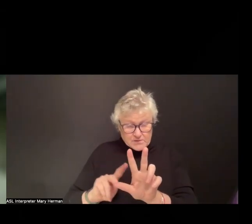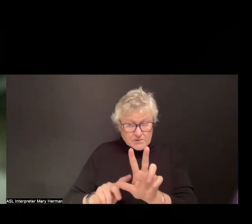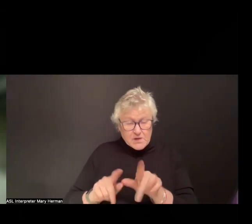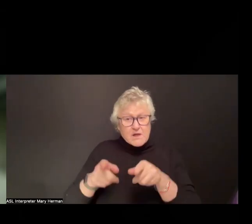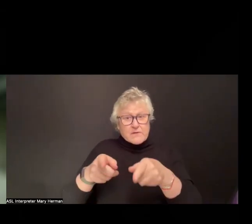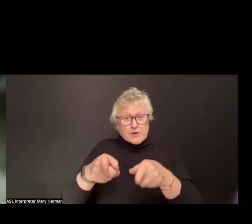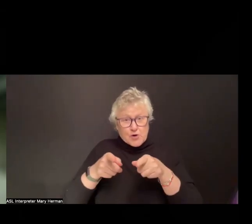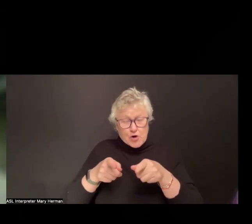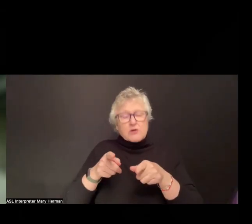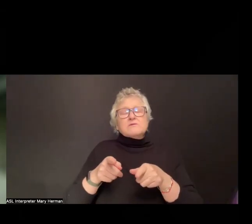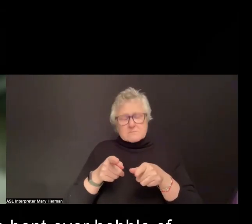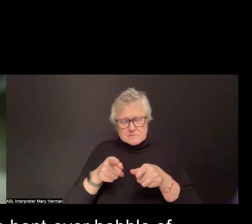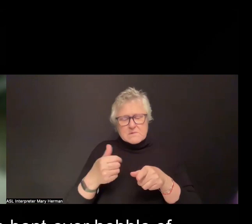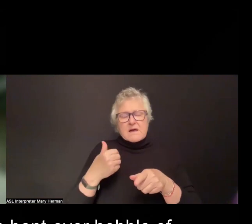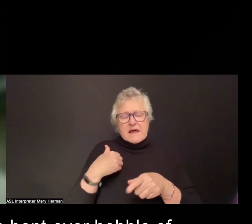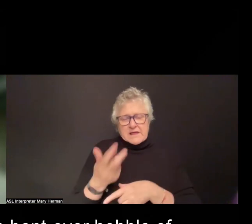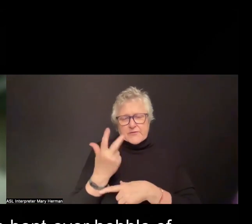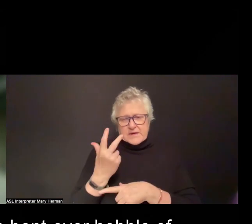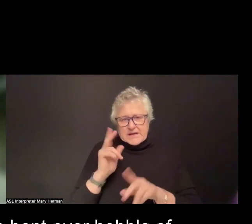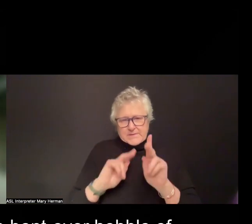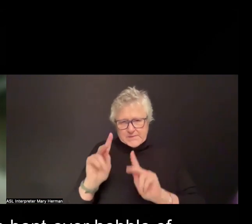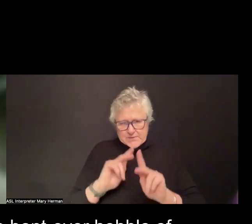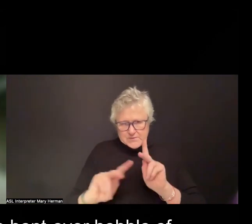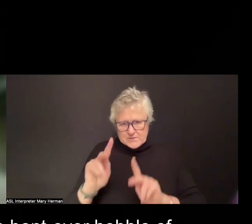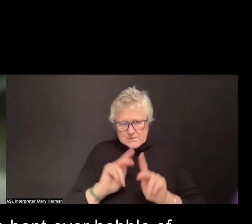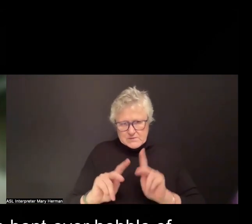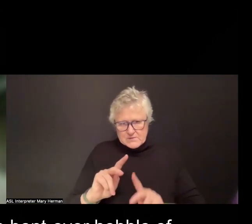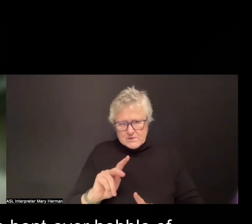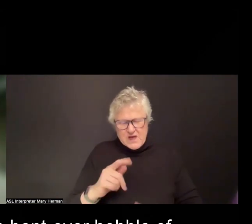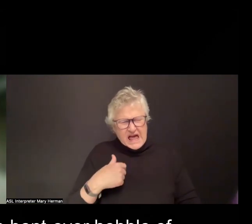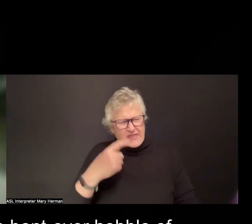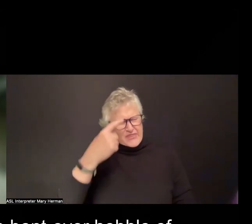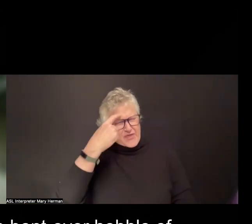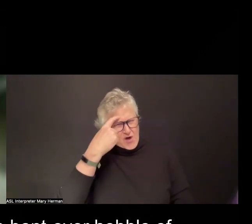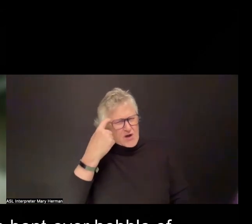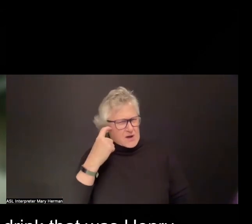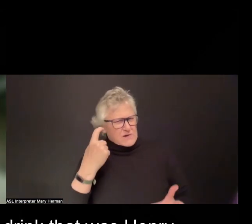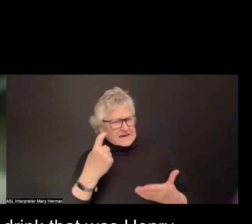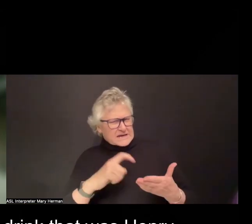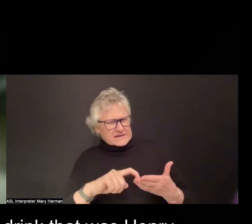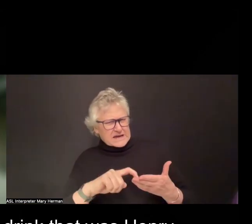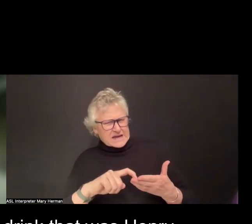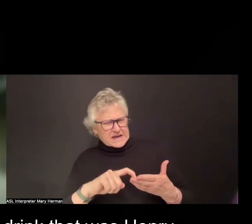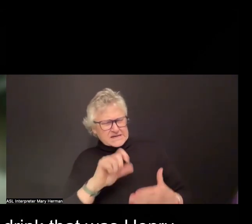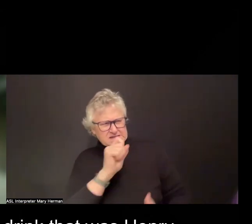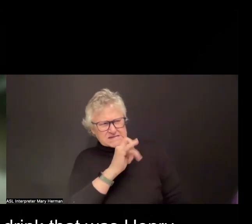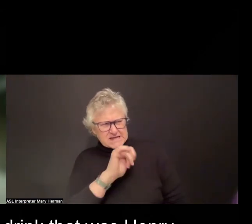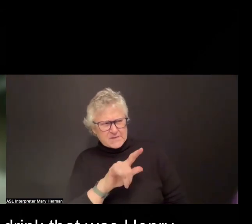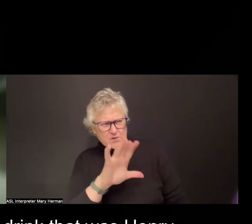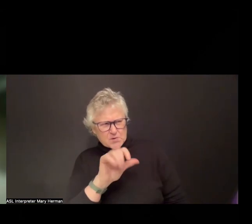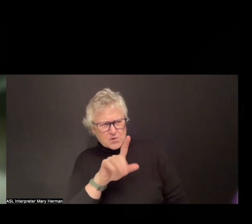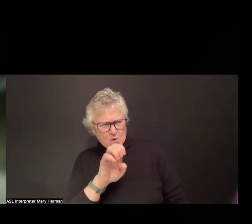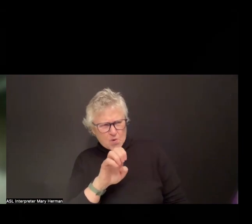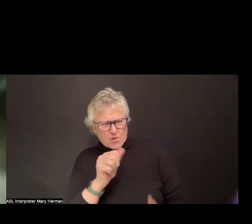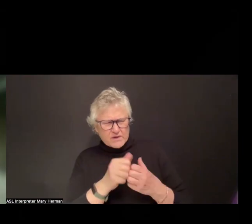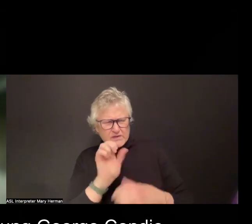lurch of the mare. I thought I knew the bent-over hobble of Samuel Cole, still seeping and raw, and next to him the reedy drink that was Henry